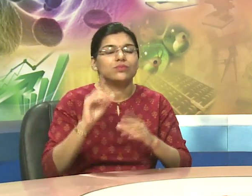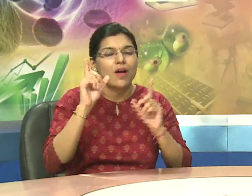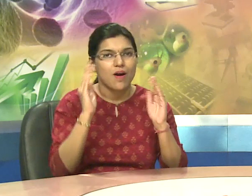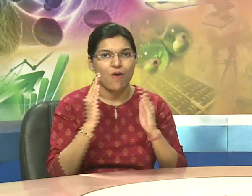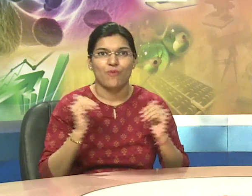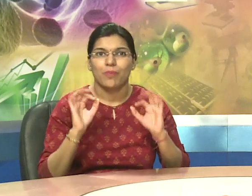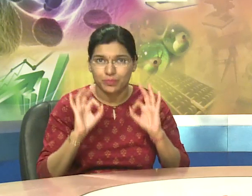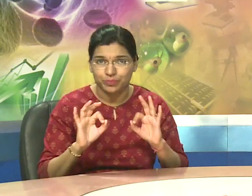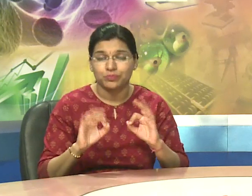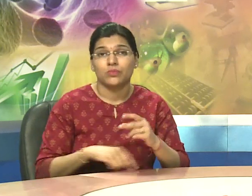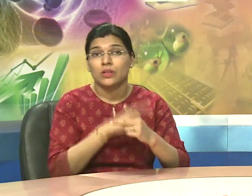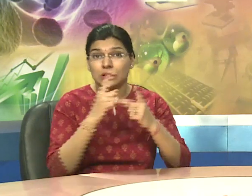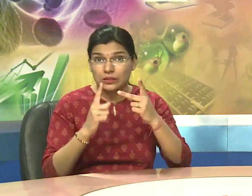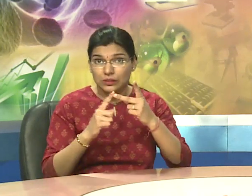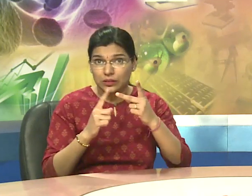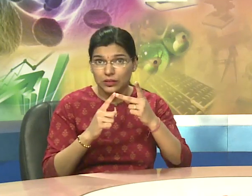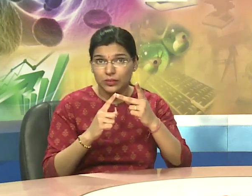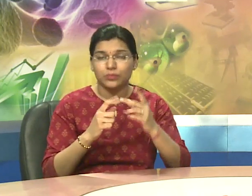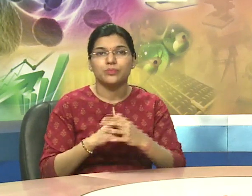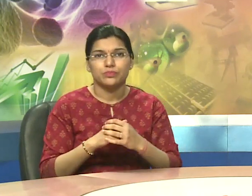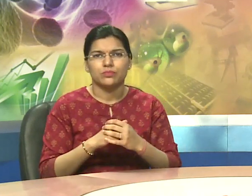Is termed as transportation.